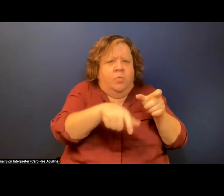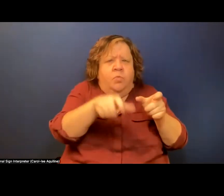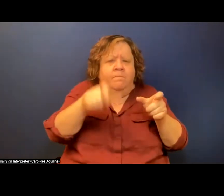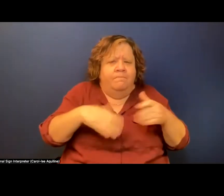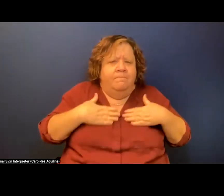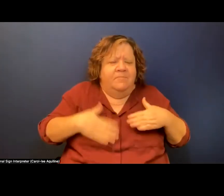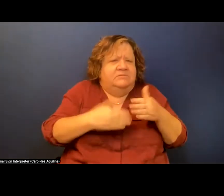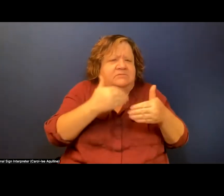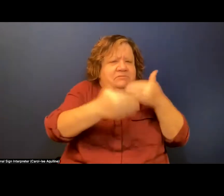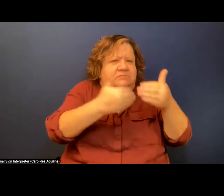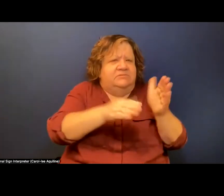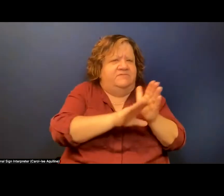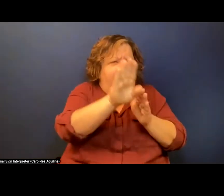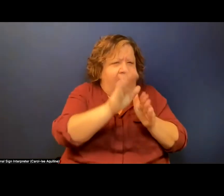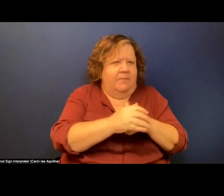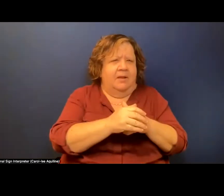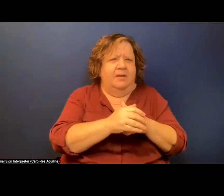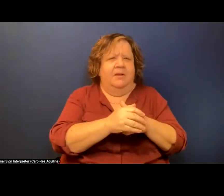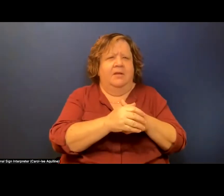lead on health, sexual and reproductive